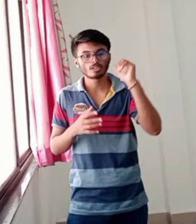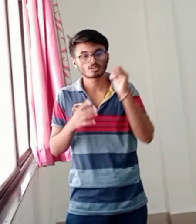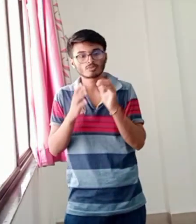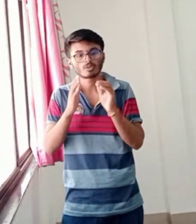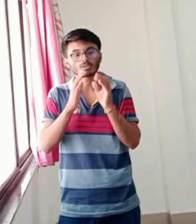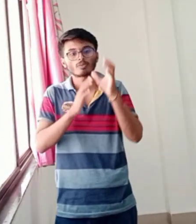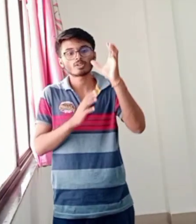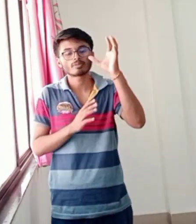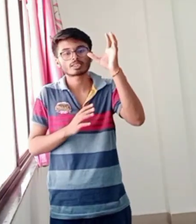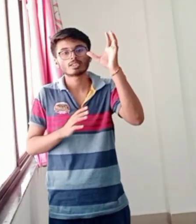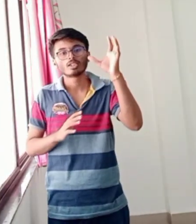the polymer,